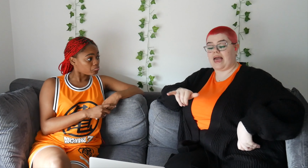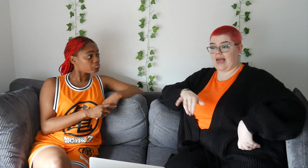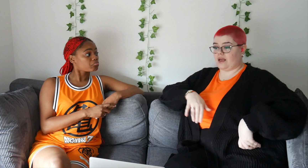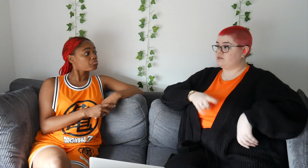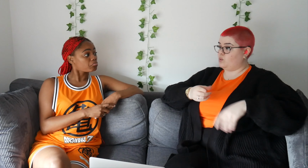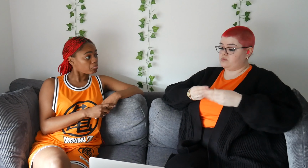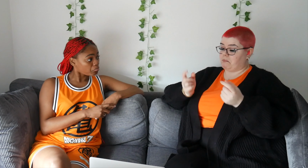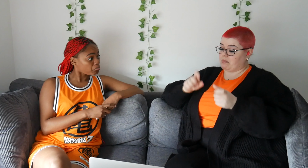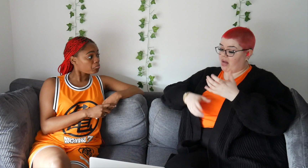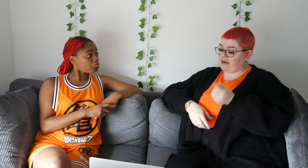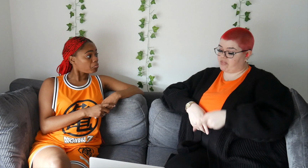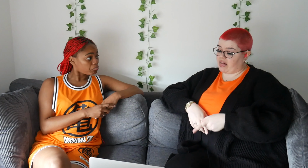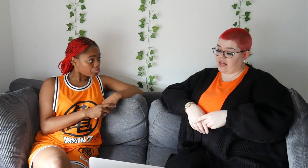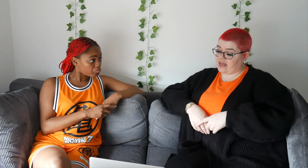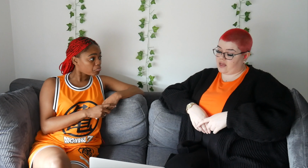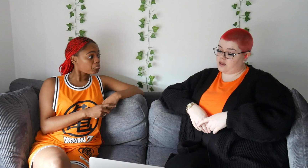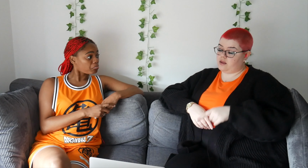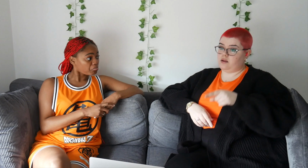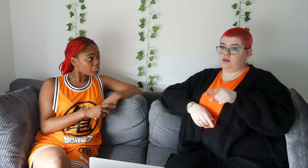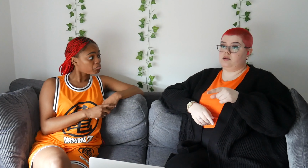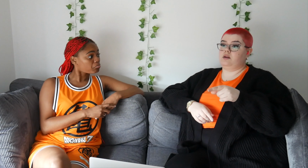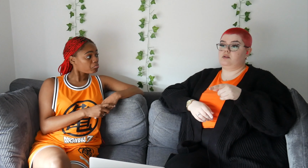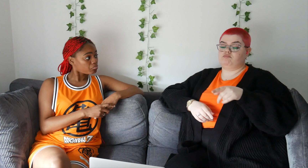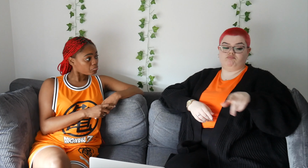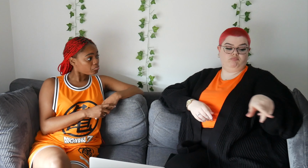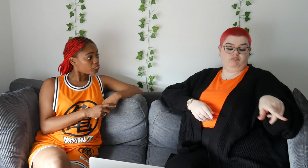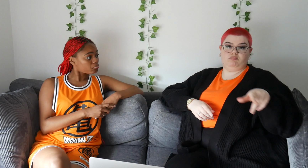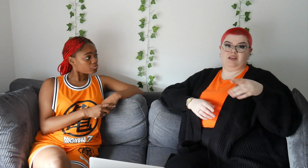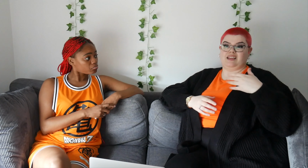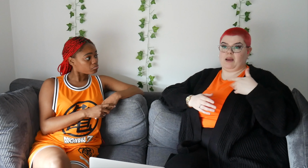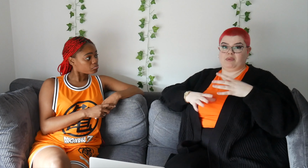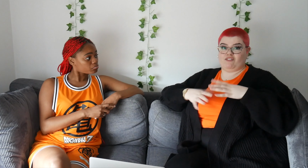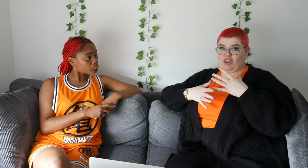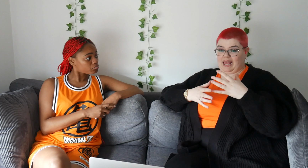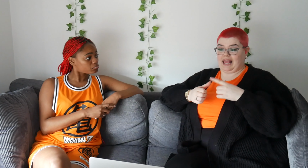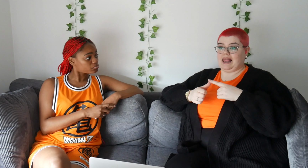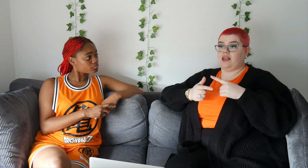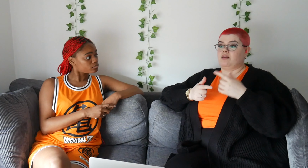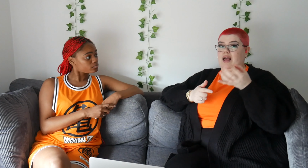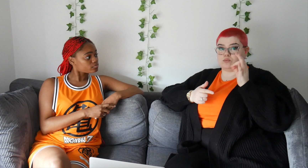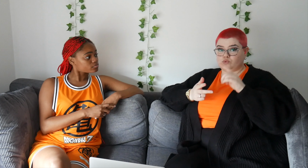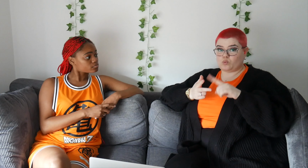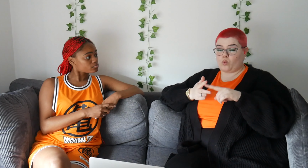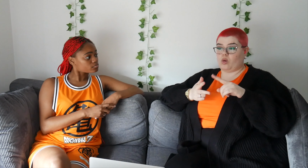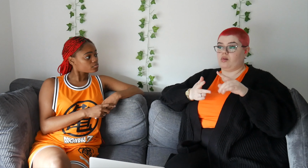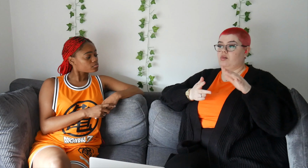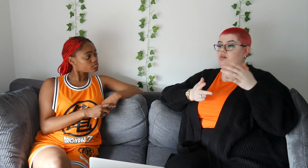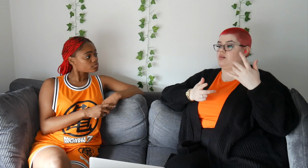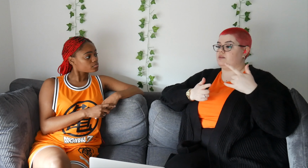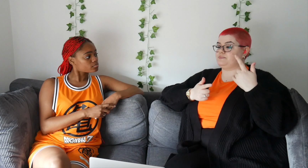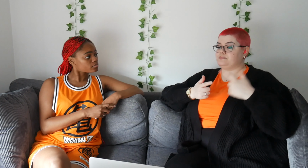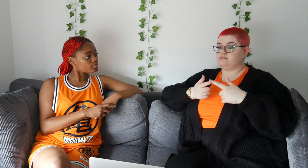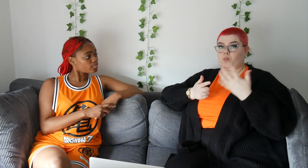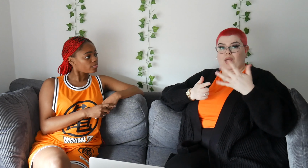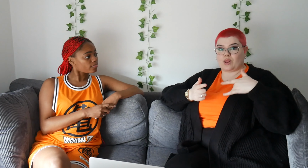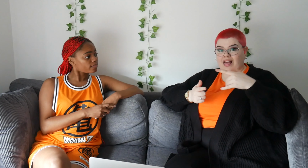can check and it'll vibrate. So some people have that. In terms of costs, it could be free, the council could provide